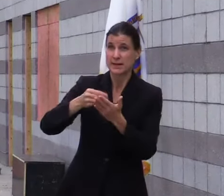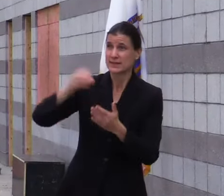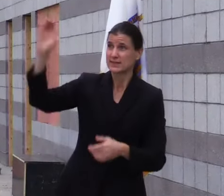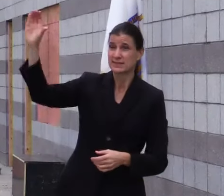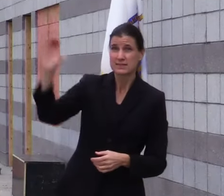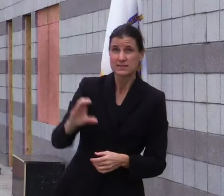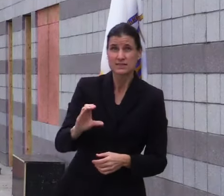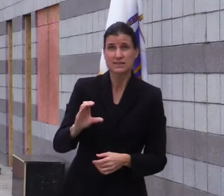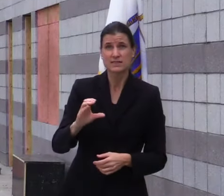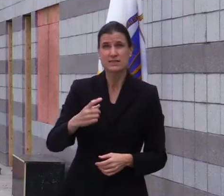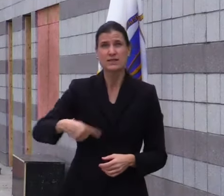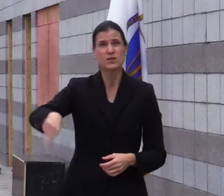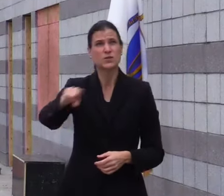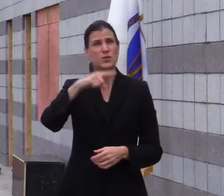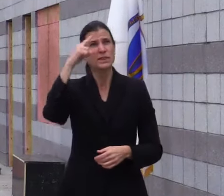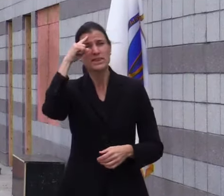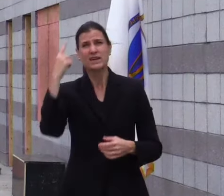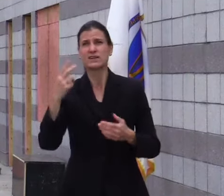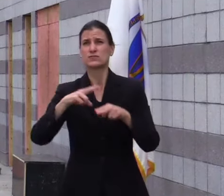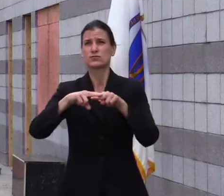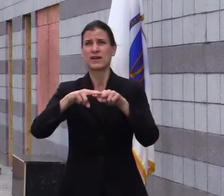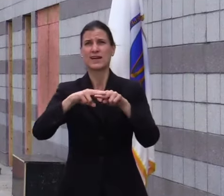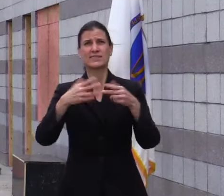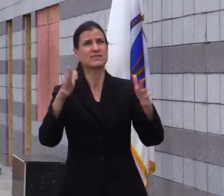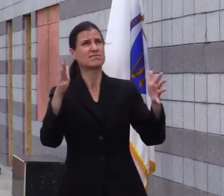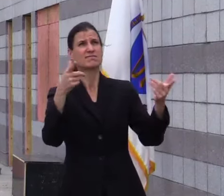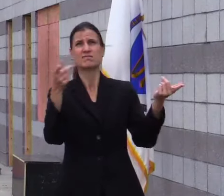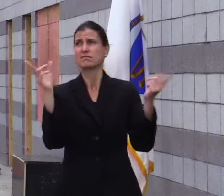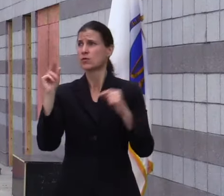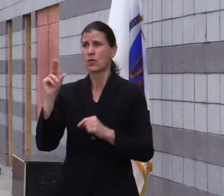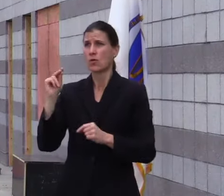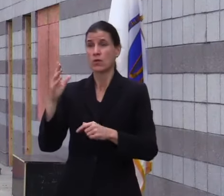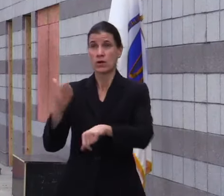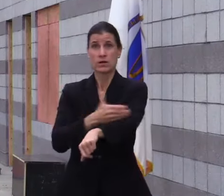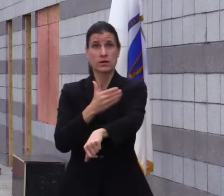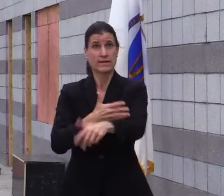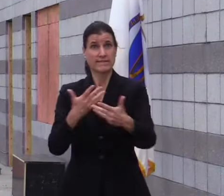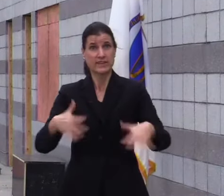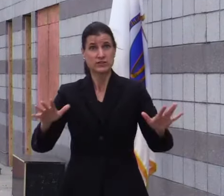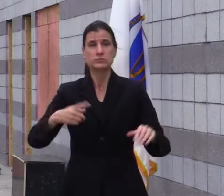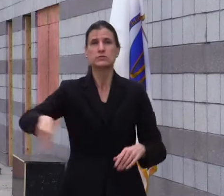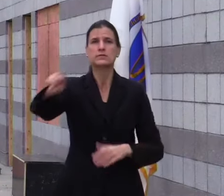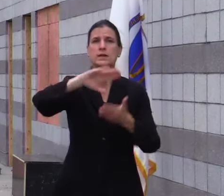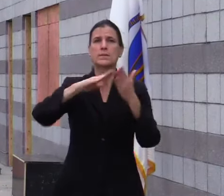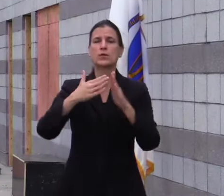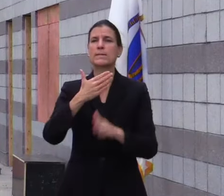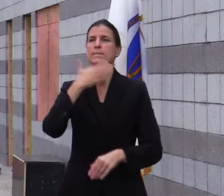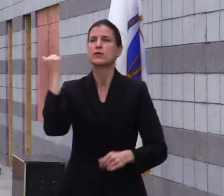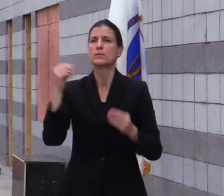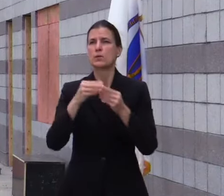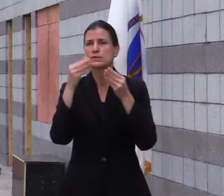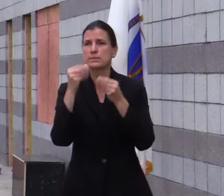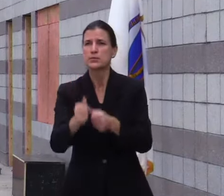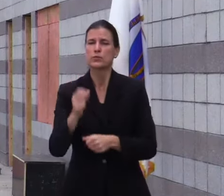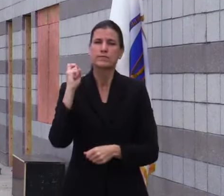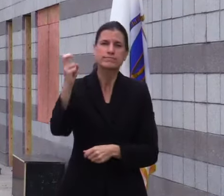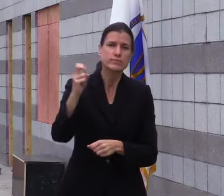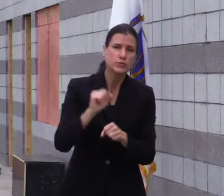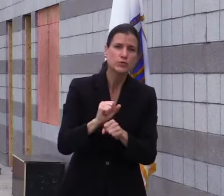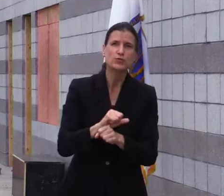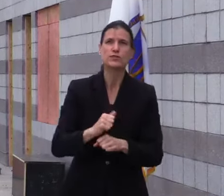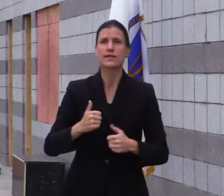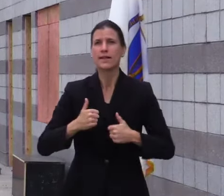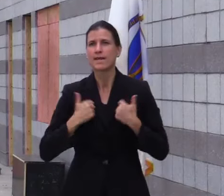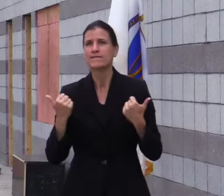and riders, but in the way it will transform the neighborhoods that it serves and enable the kind of development that you see with